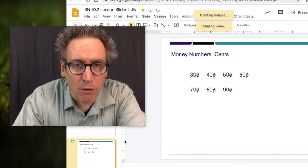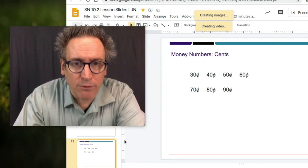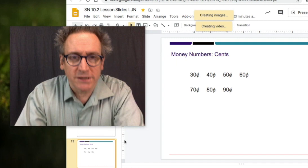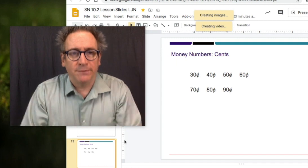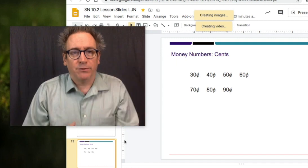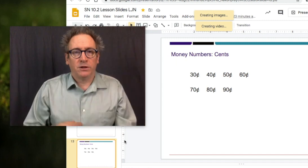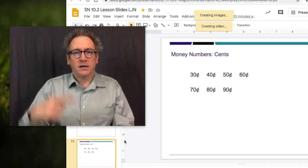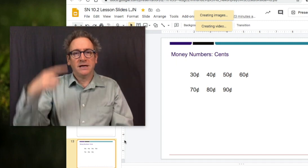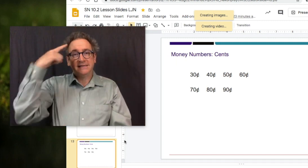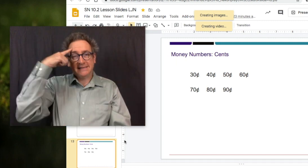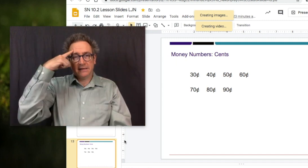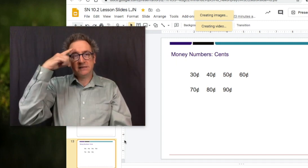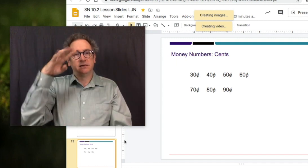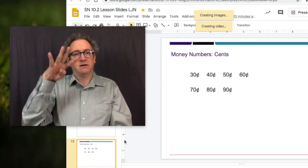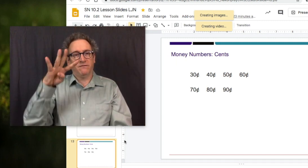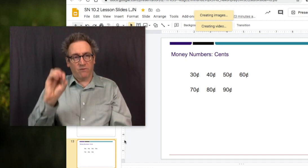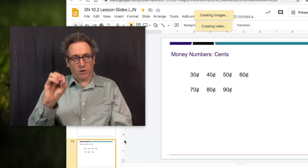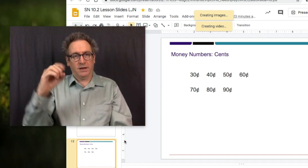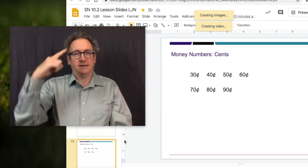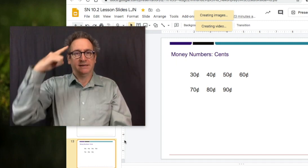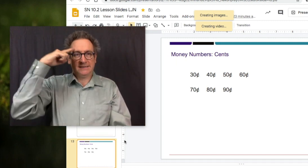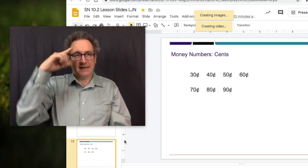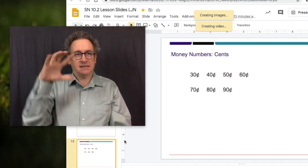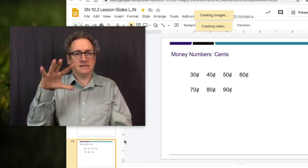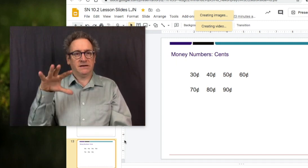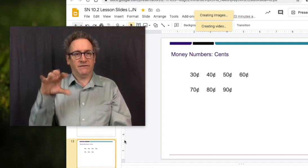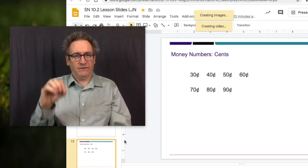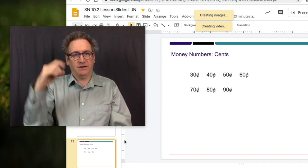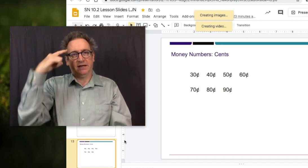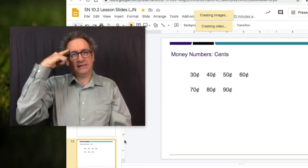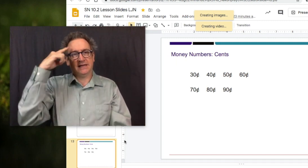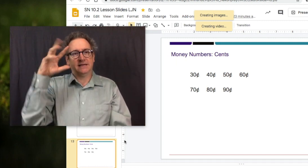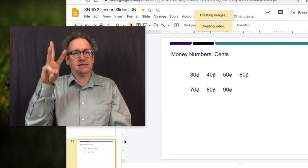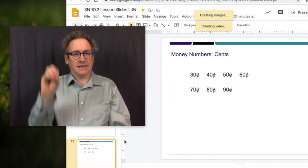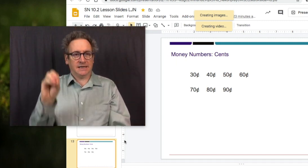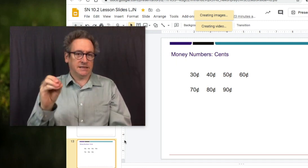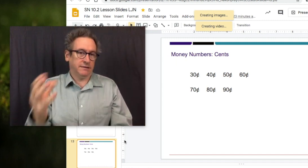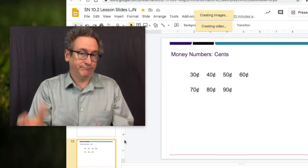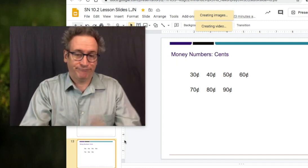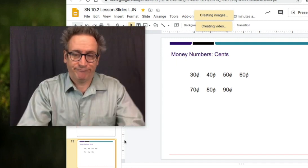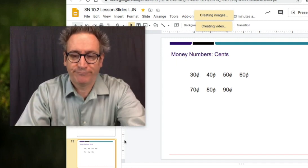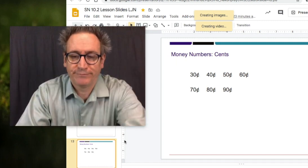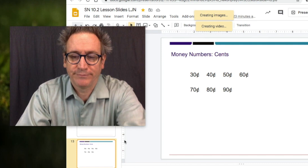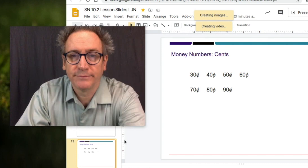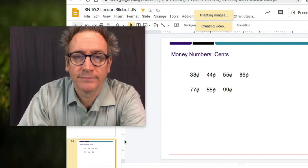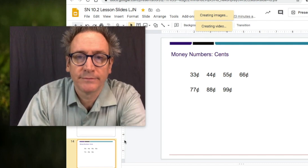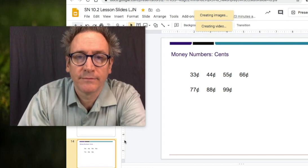they're all pretty simple. Cents, 40, cents, 50, cents, 60.